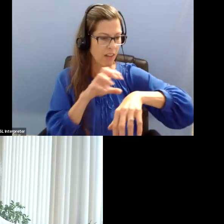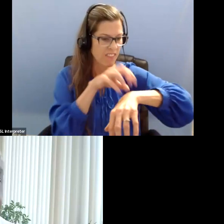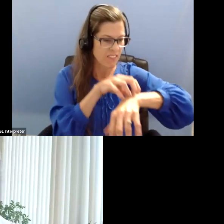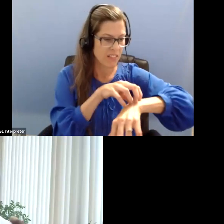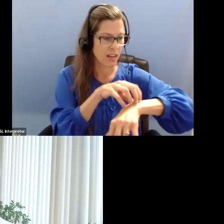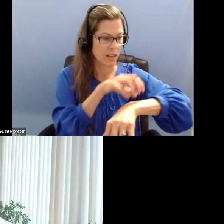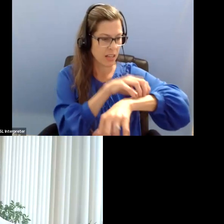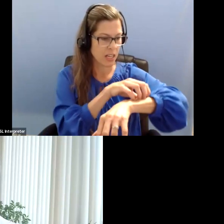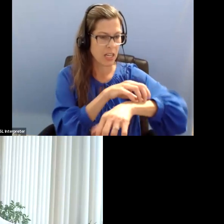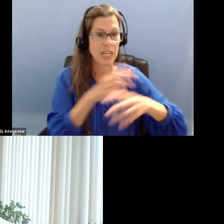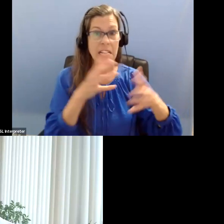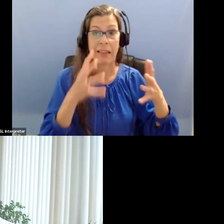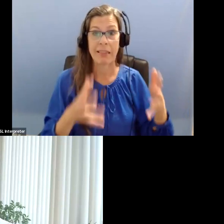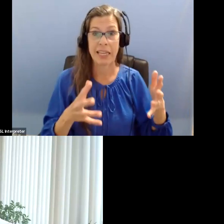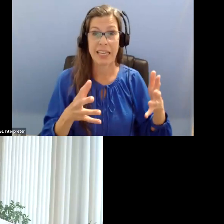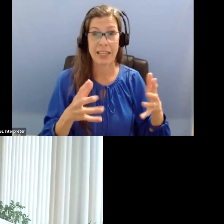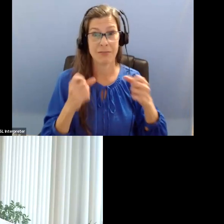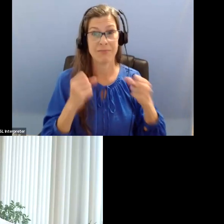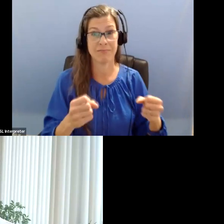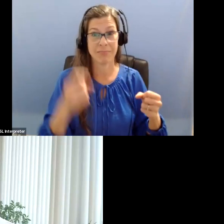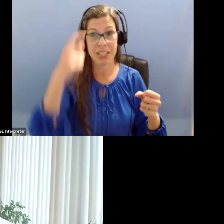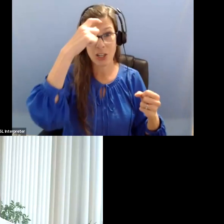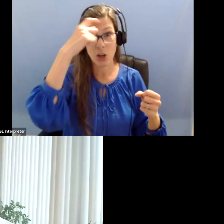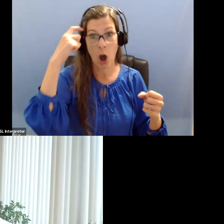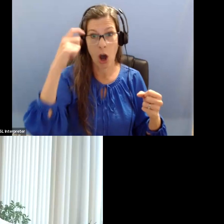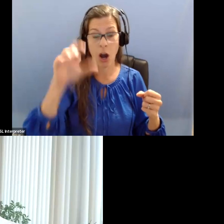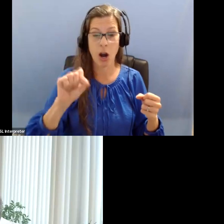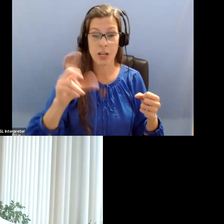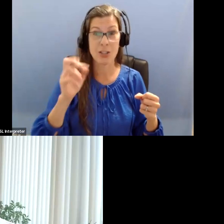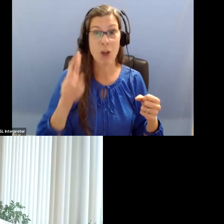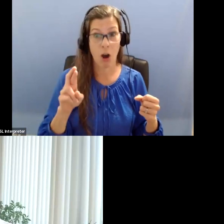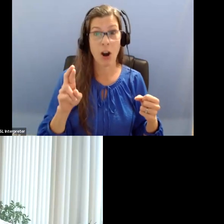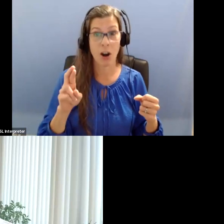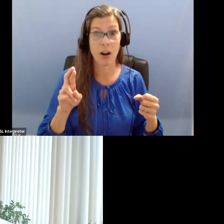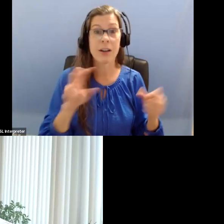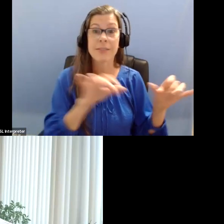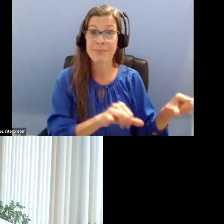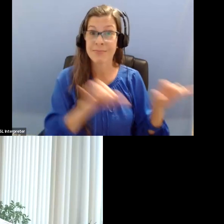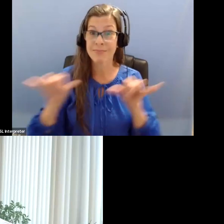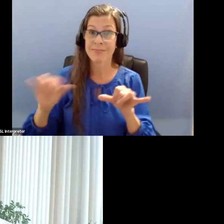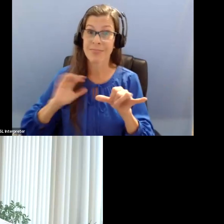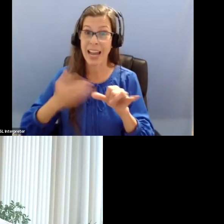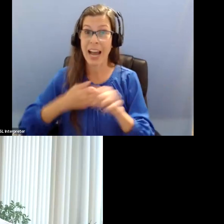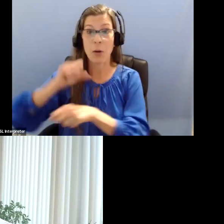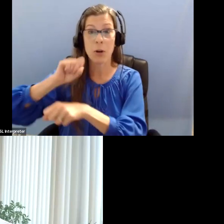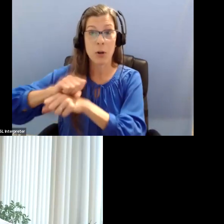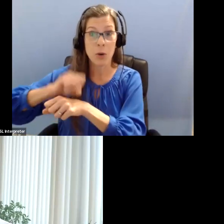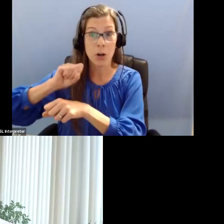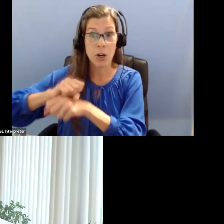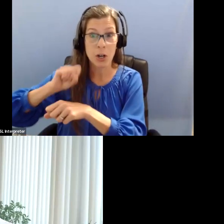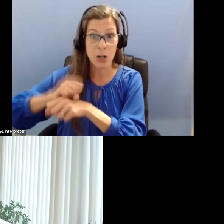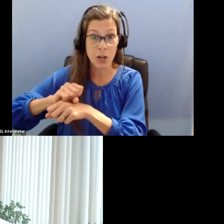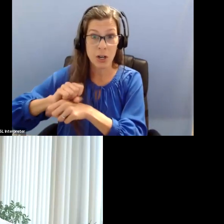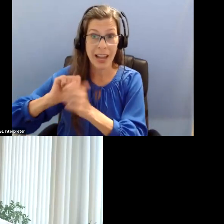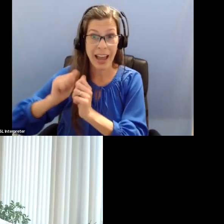leaves very ugly scars. And the analogy to our work is that despite our